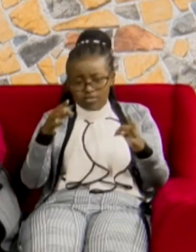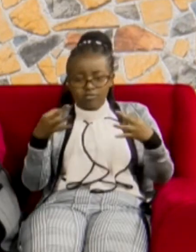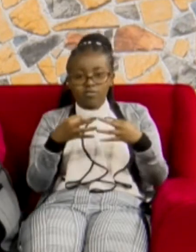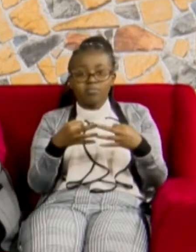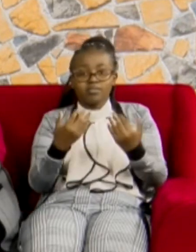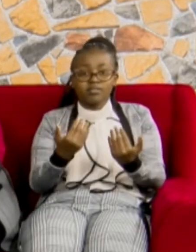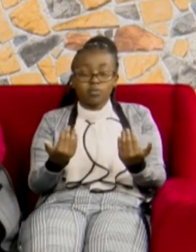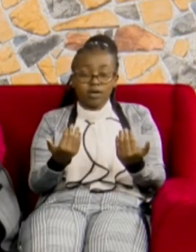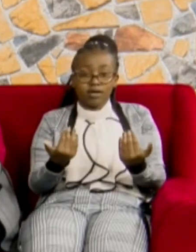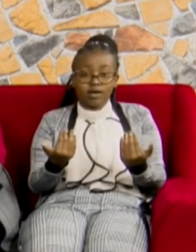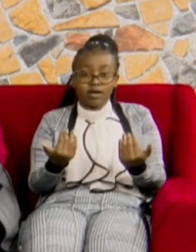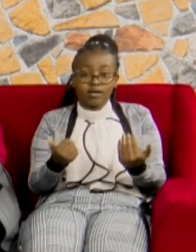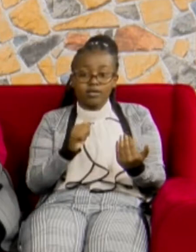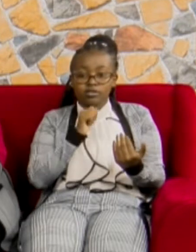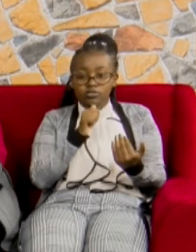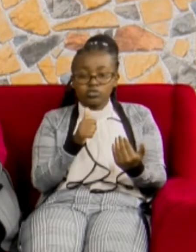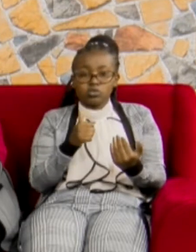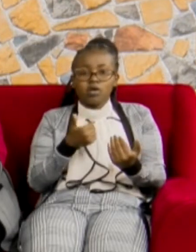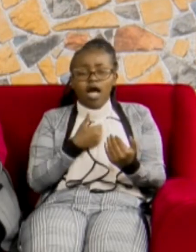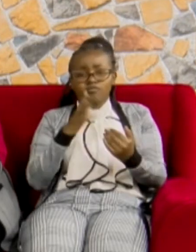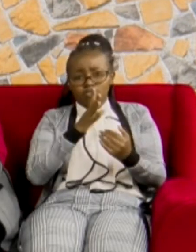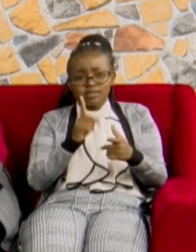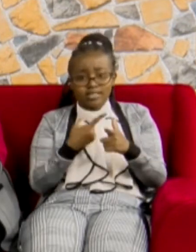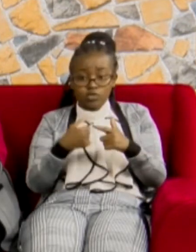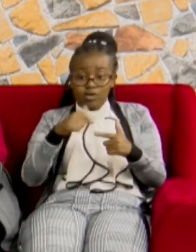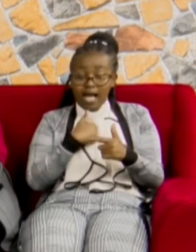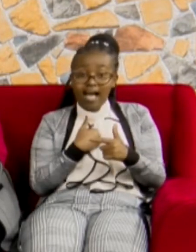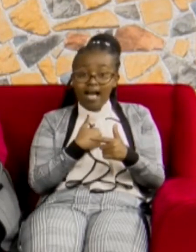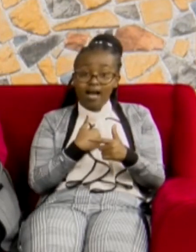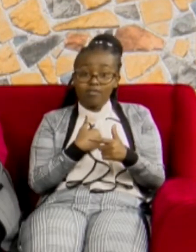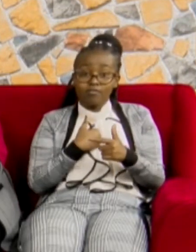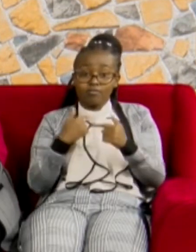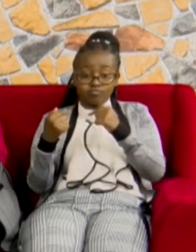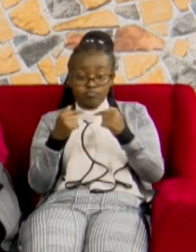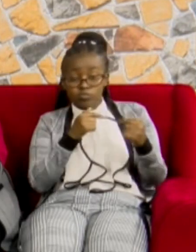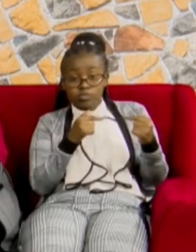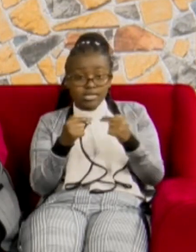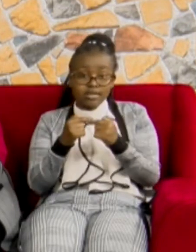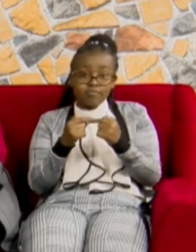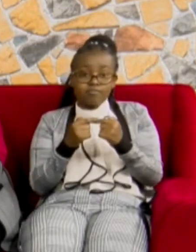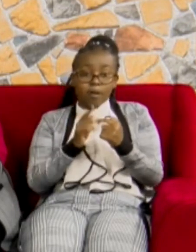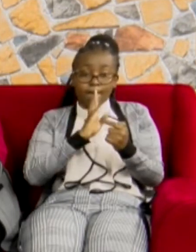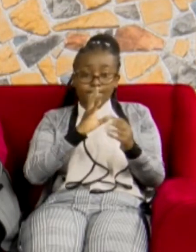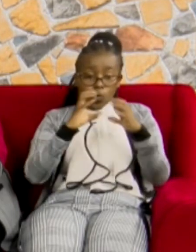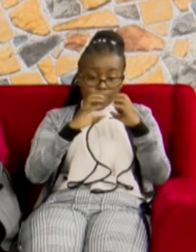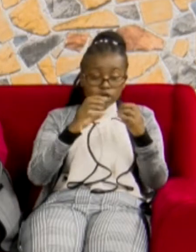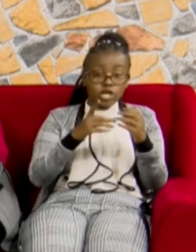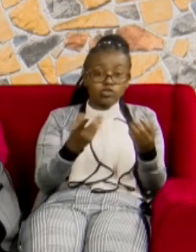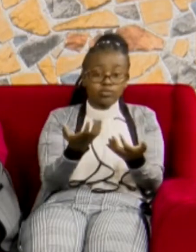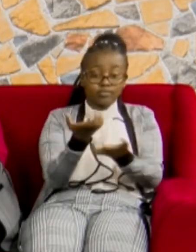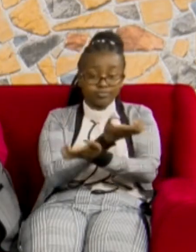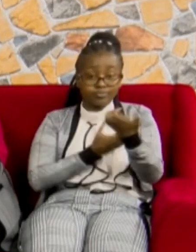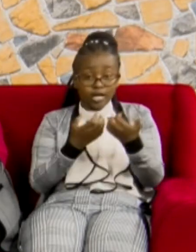the child just doesn't attain speech, and we have what's called augmentative communication devices. And thank